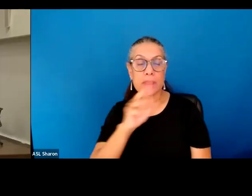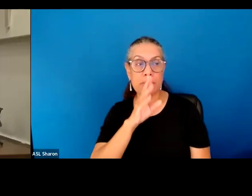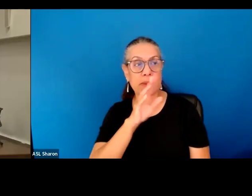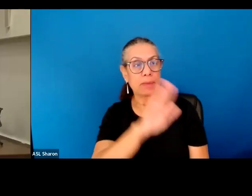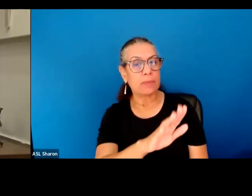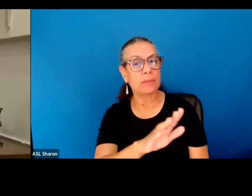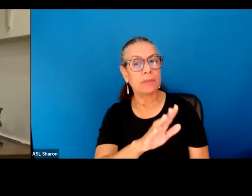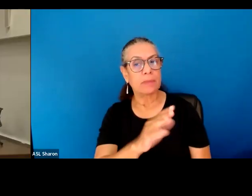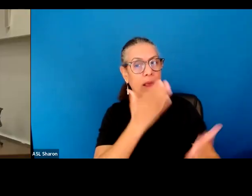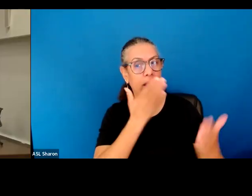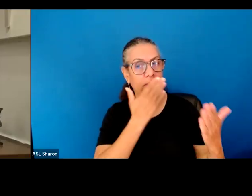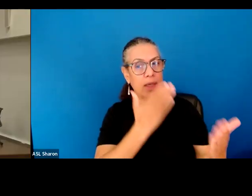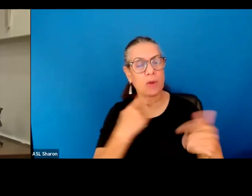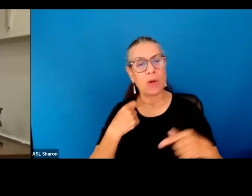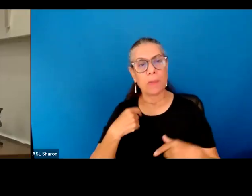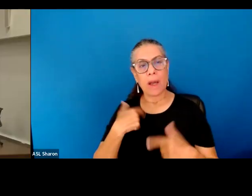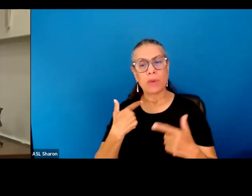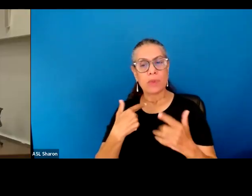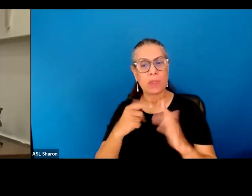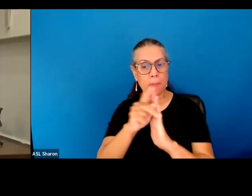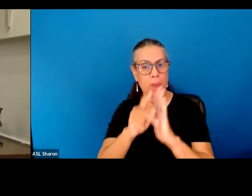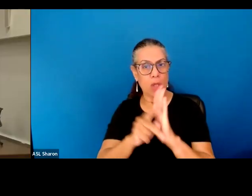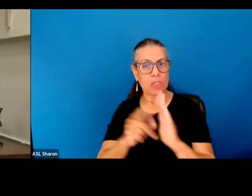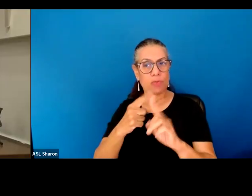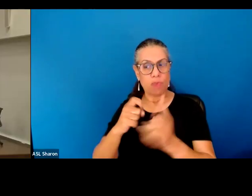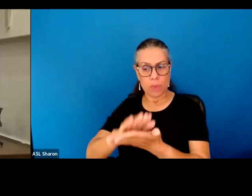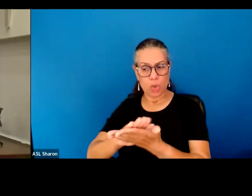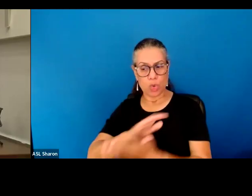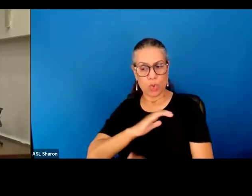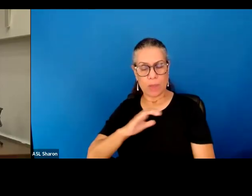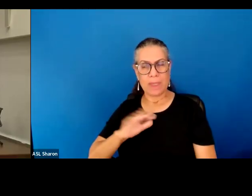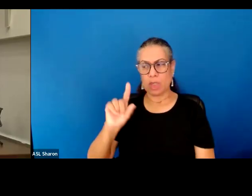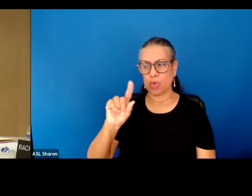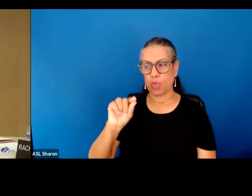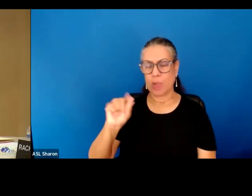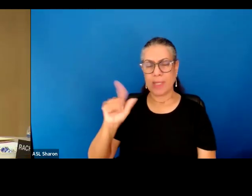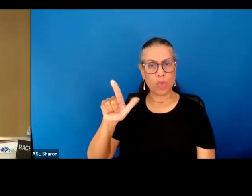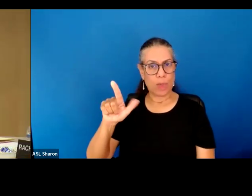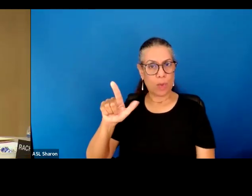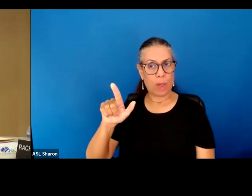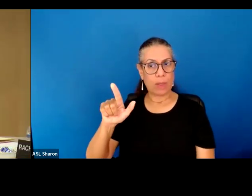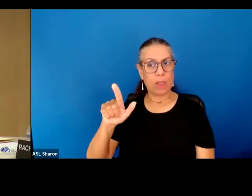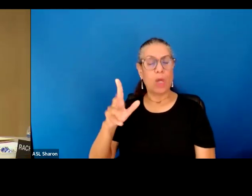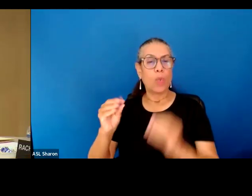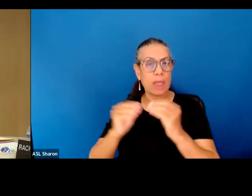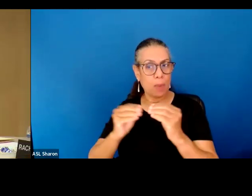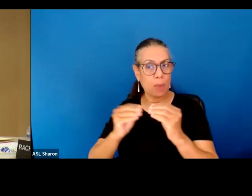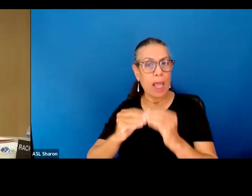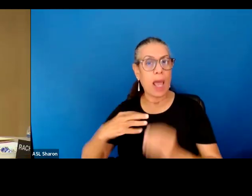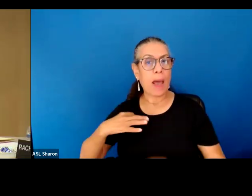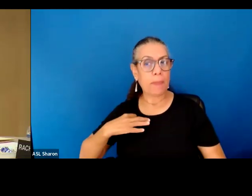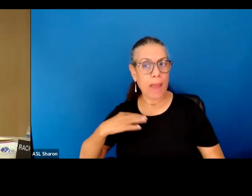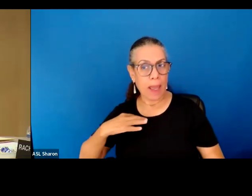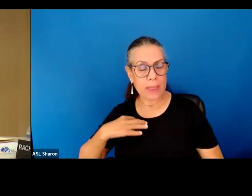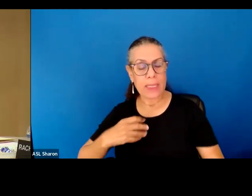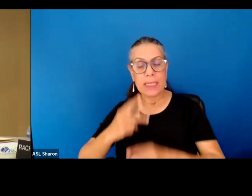of the exam school admission policy set forth by the school committee in 2021 was to expand the applicant pool,